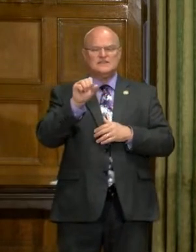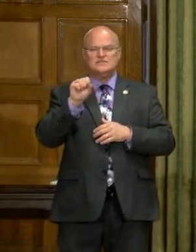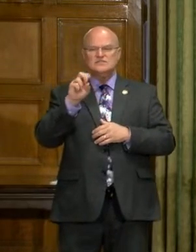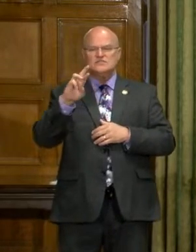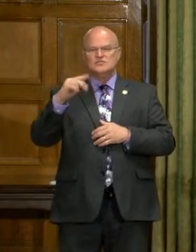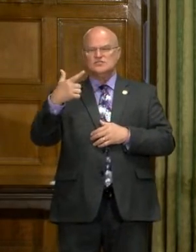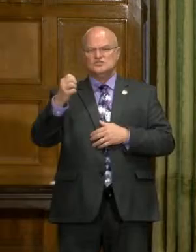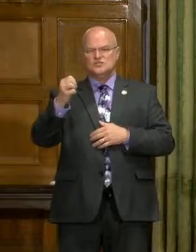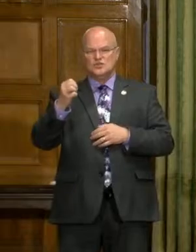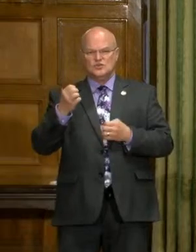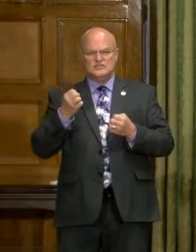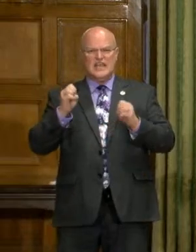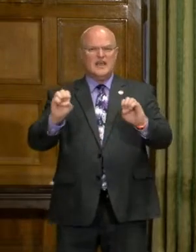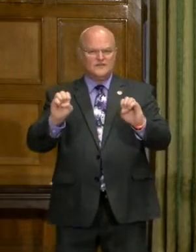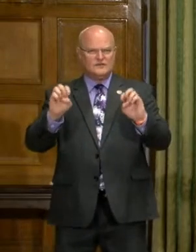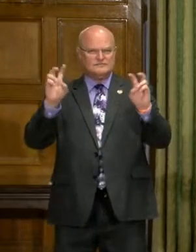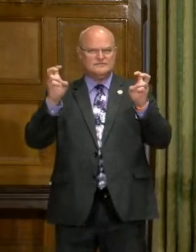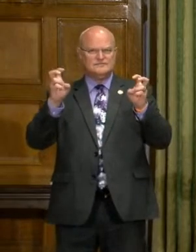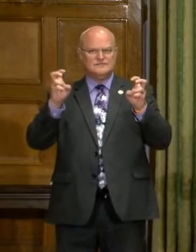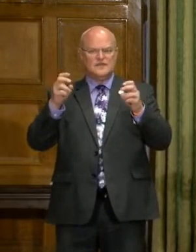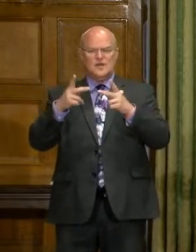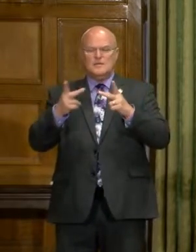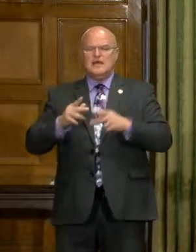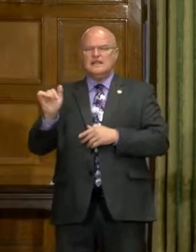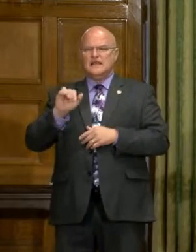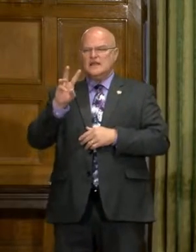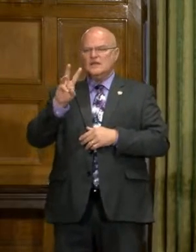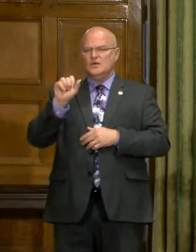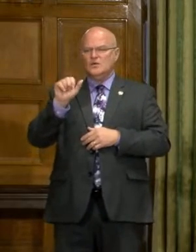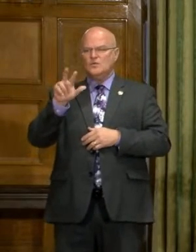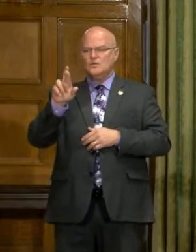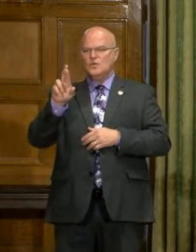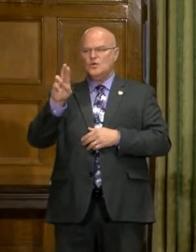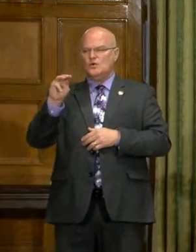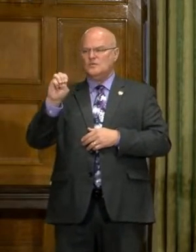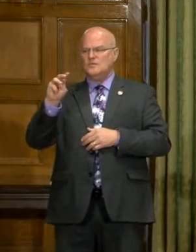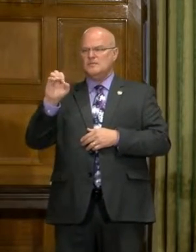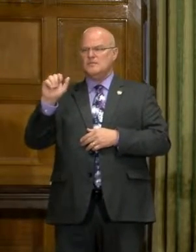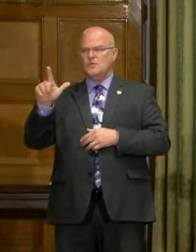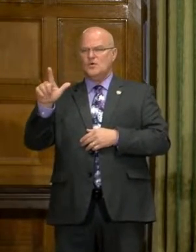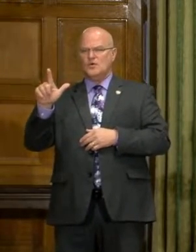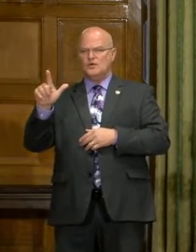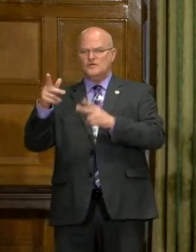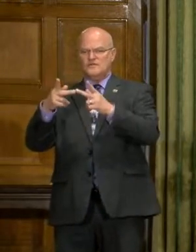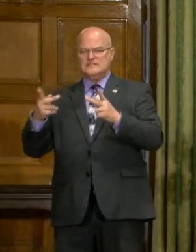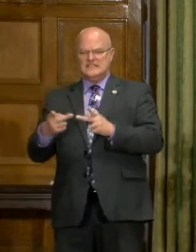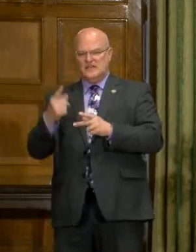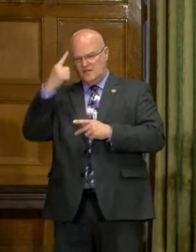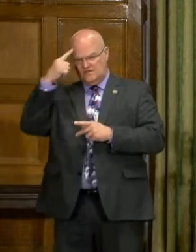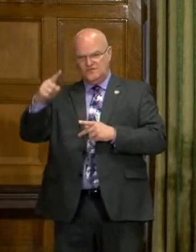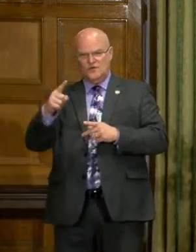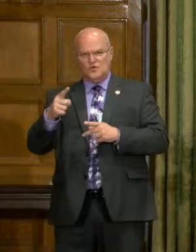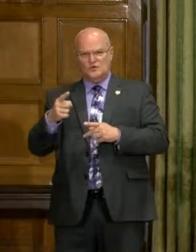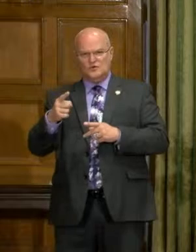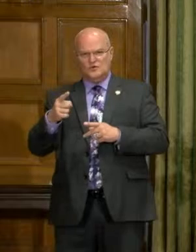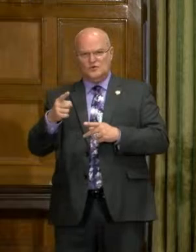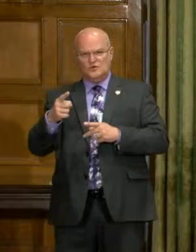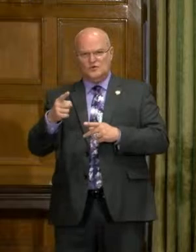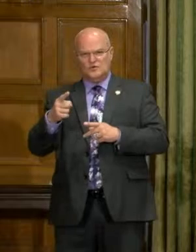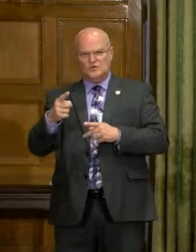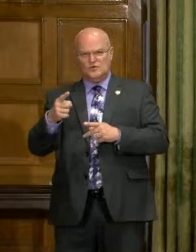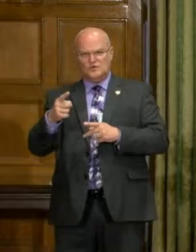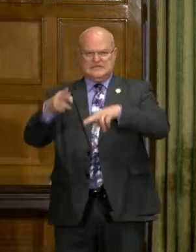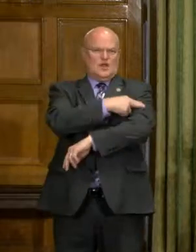effort where we're considering facilities like War Memorial or other facilities for extraordinary